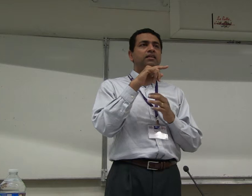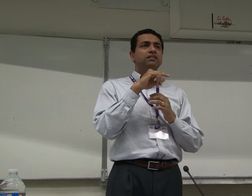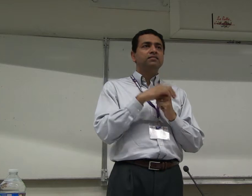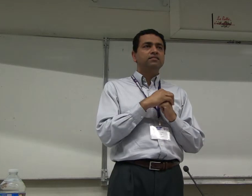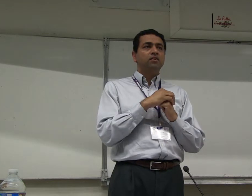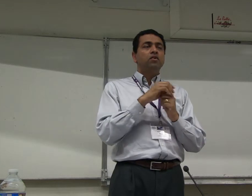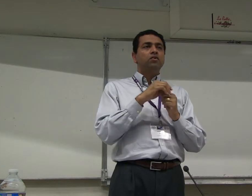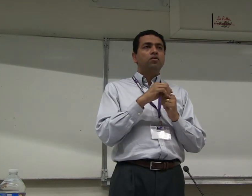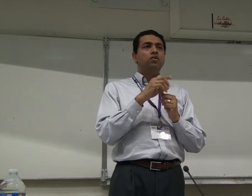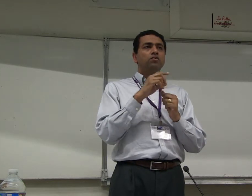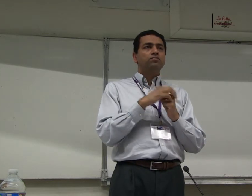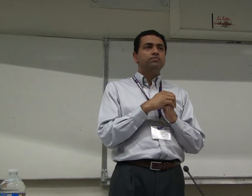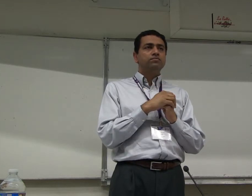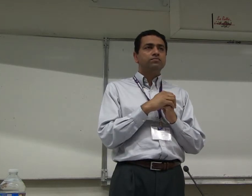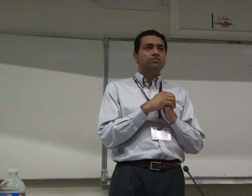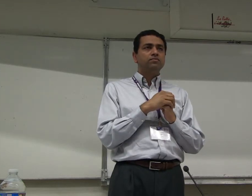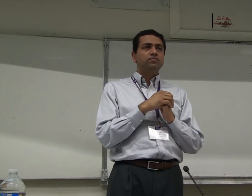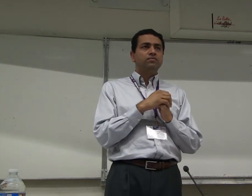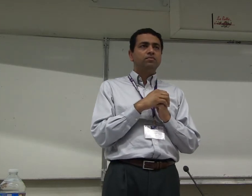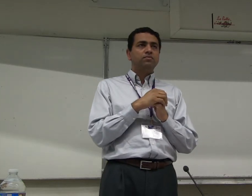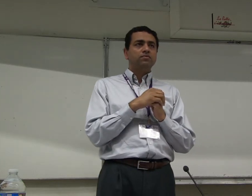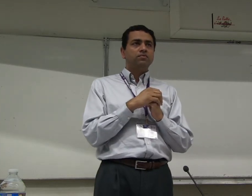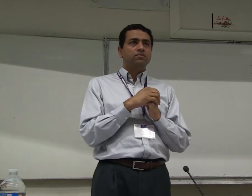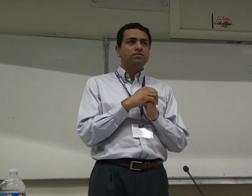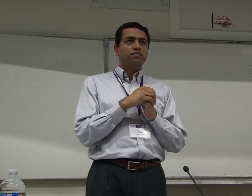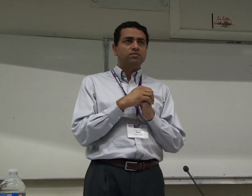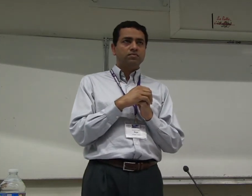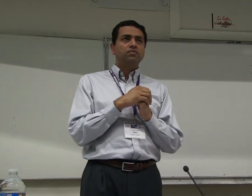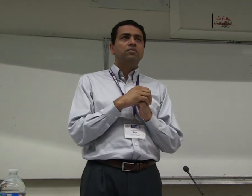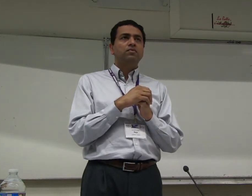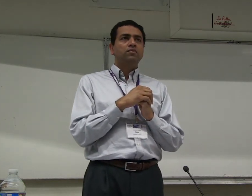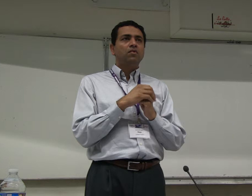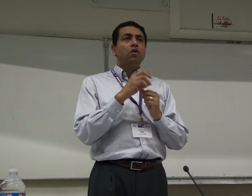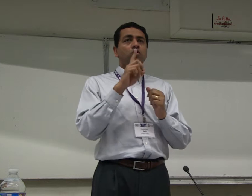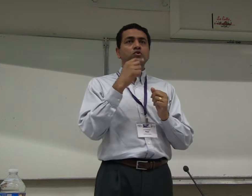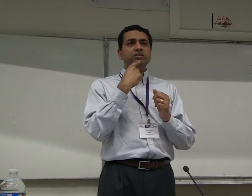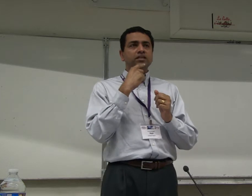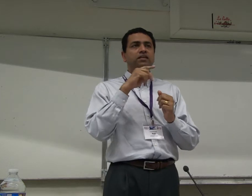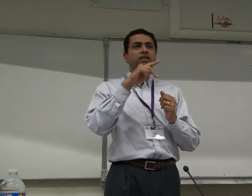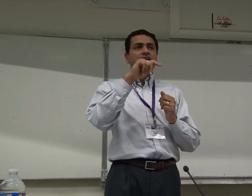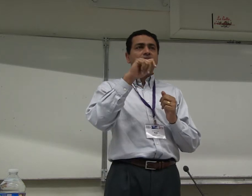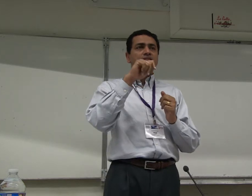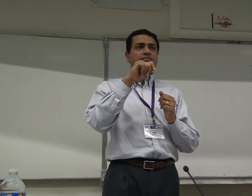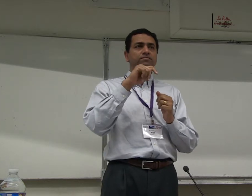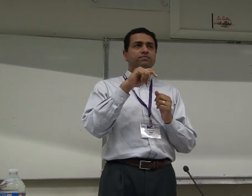of describing and identifying what's happening here, and you can see this, it says object